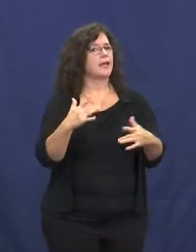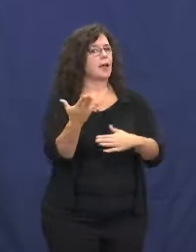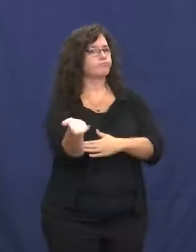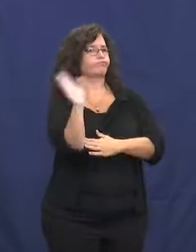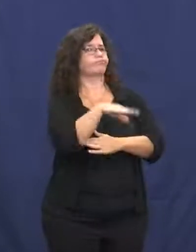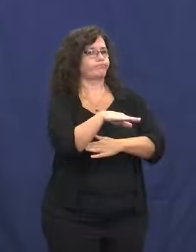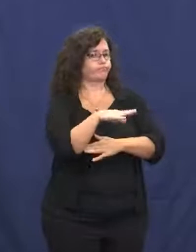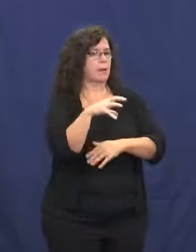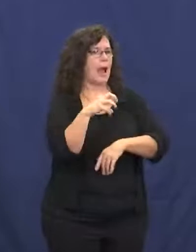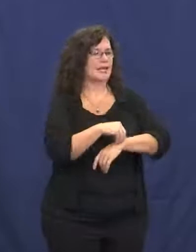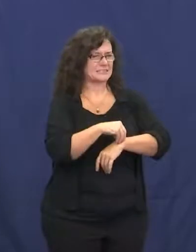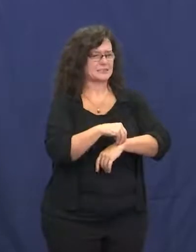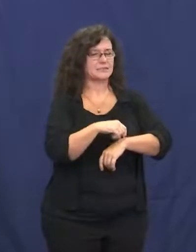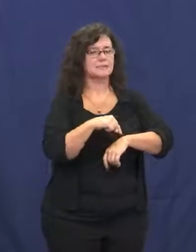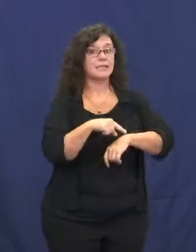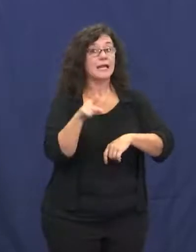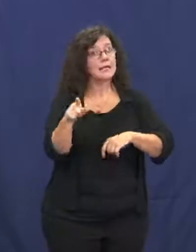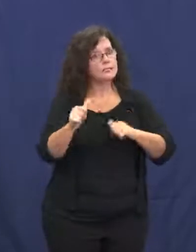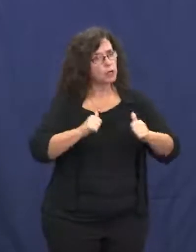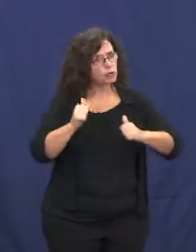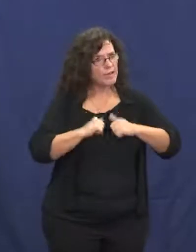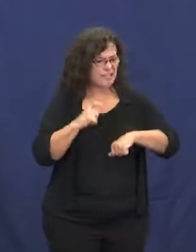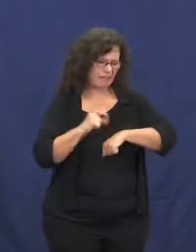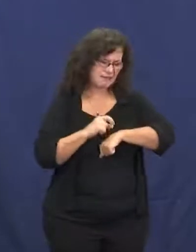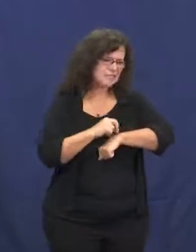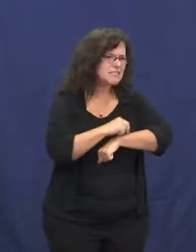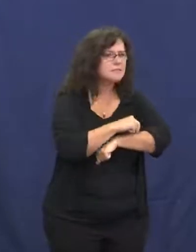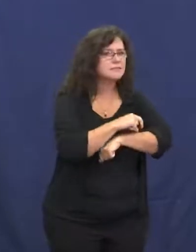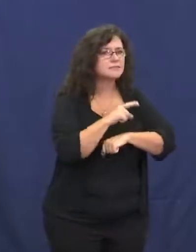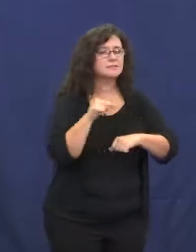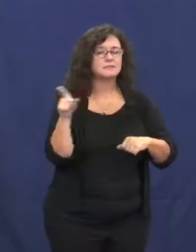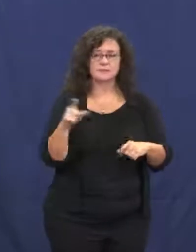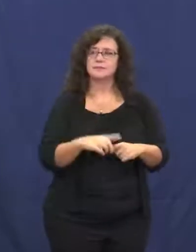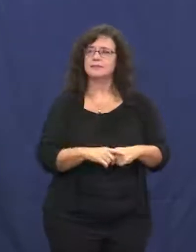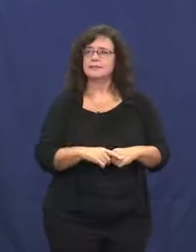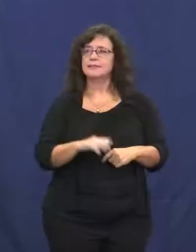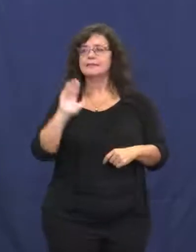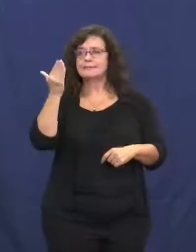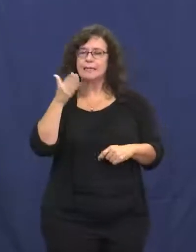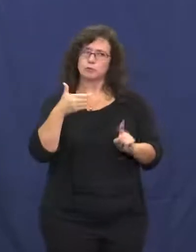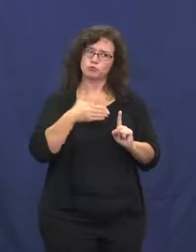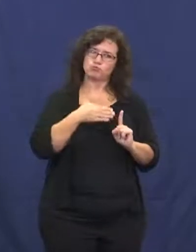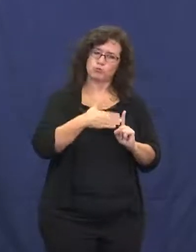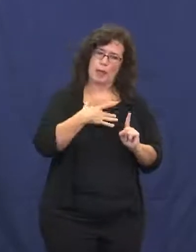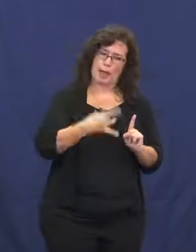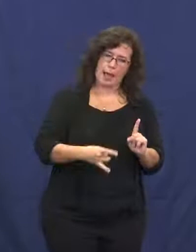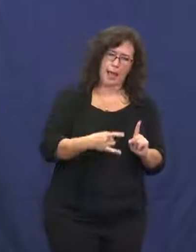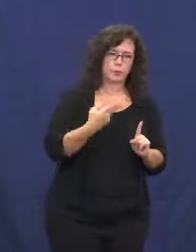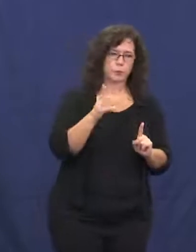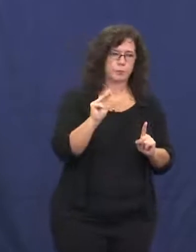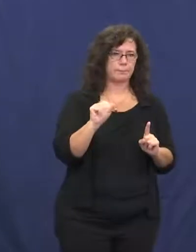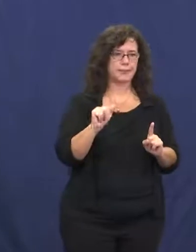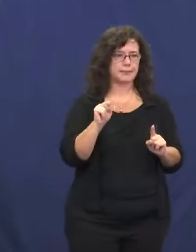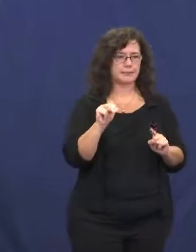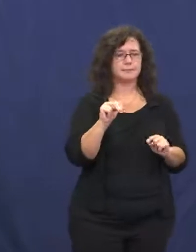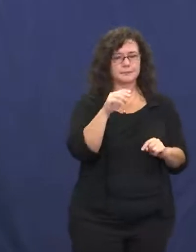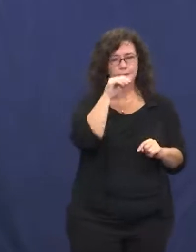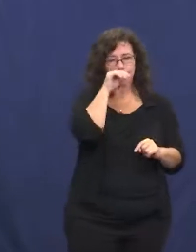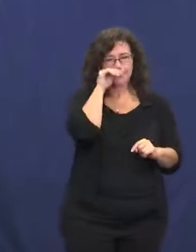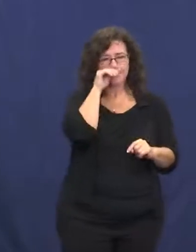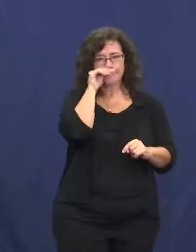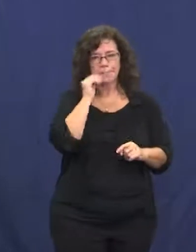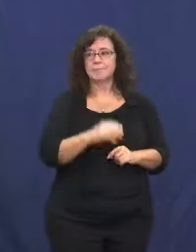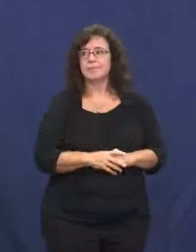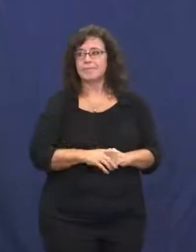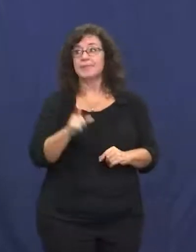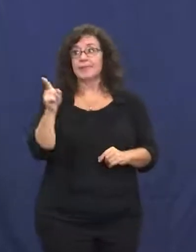and it bites aggressively. It has a certain affinity towards humans in the fact that they prefer the